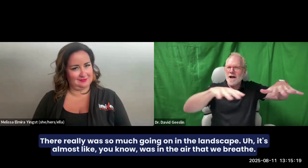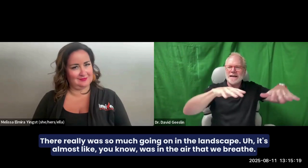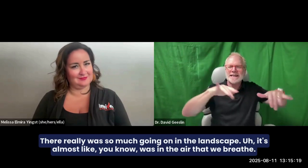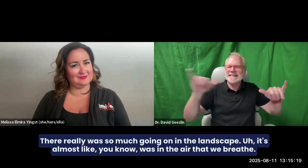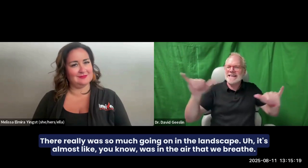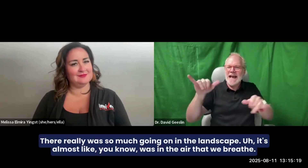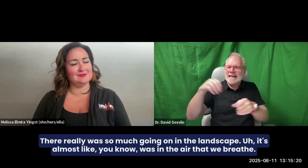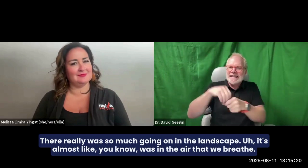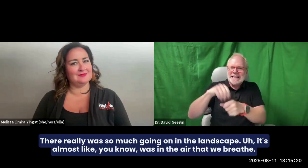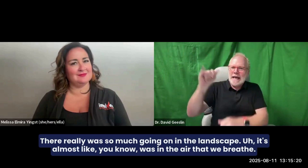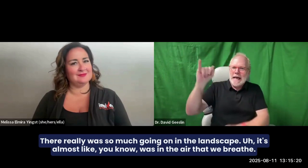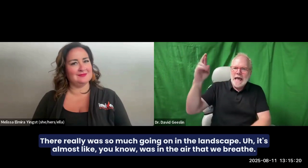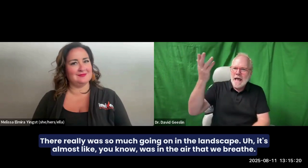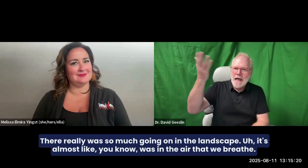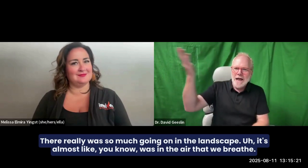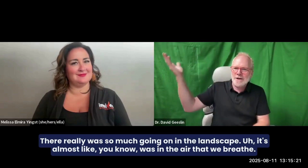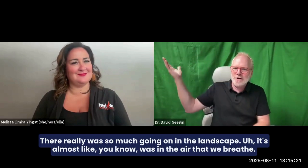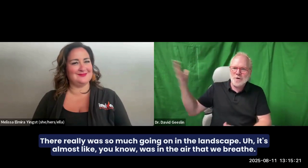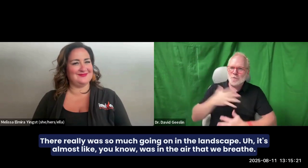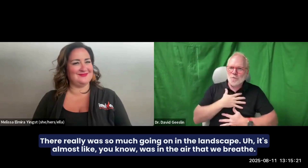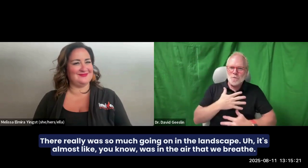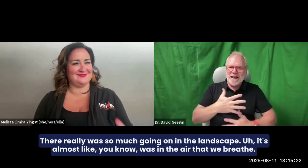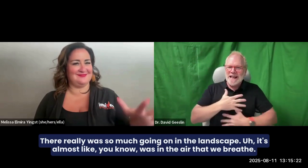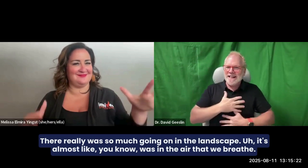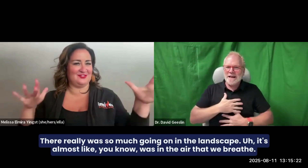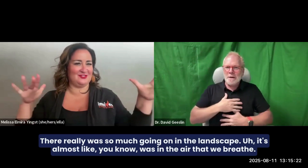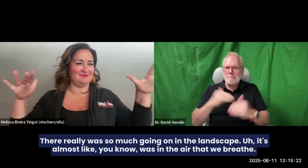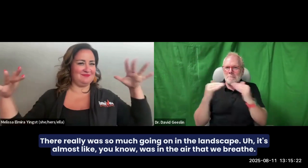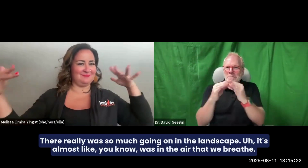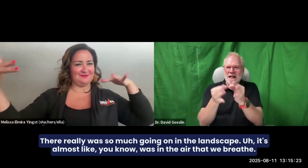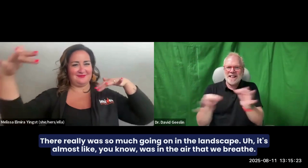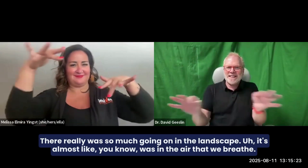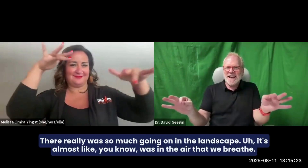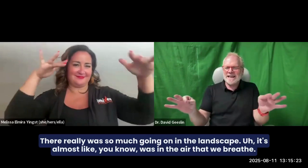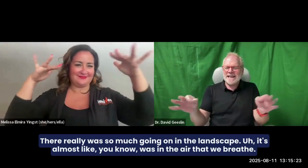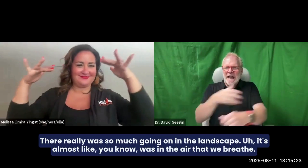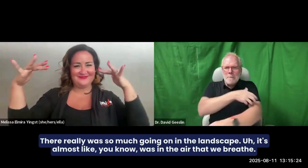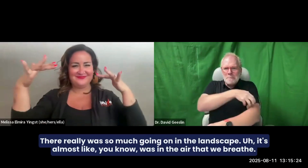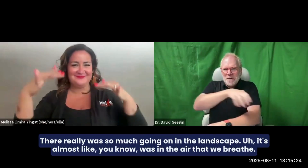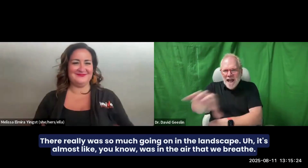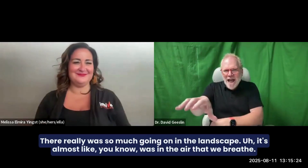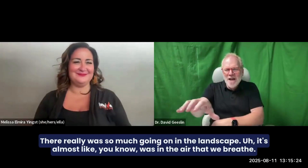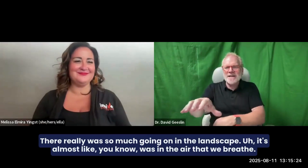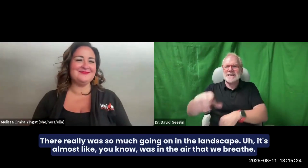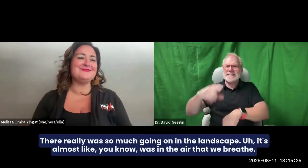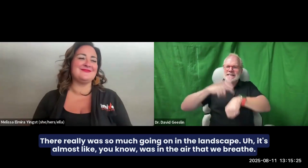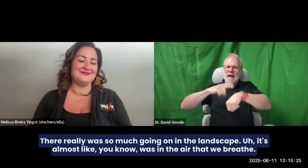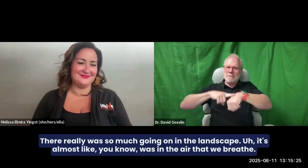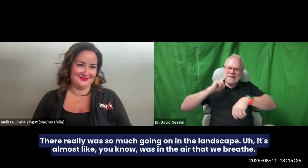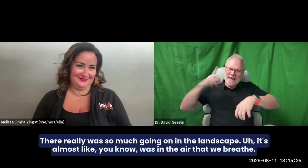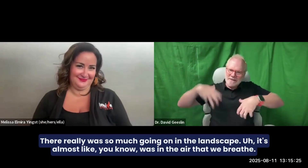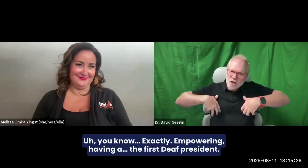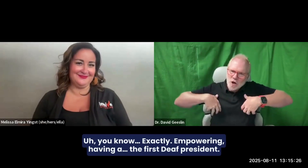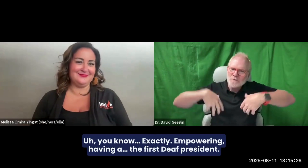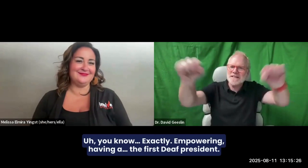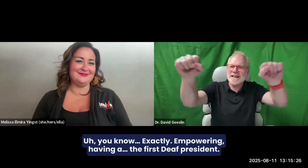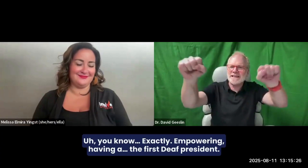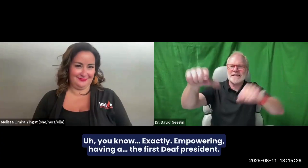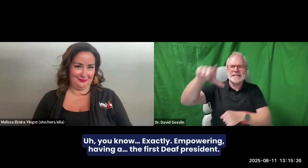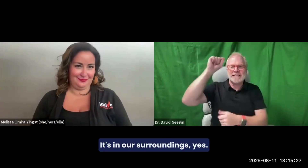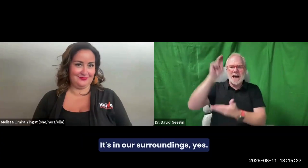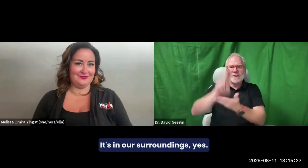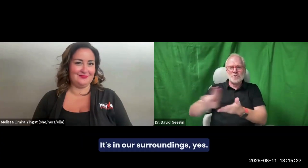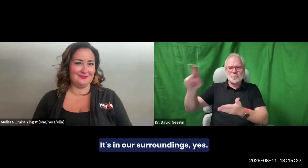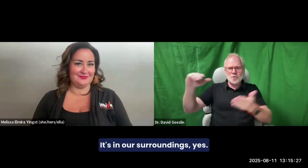And there really was so much going on in the landscape. It's almost like it was in the air that we breathe. It's in